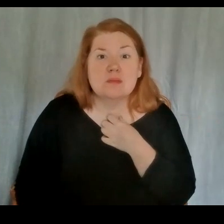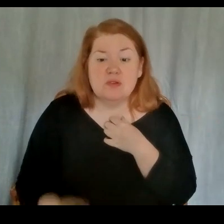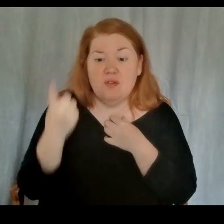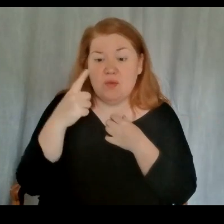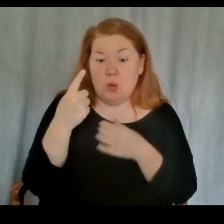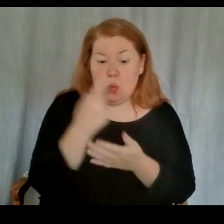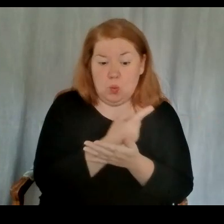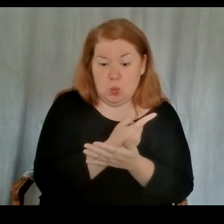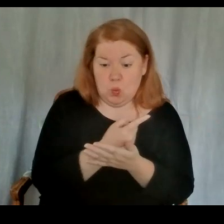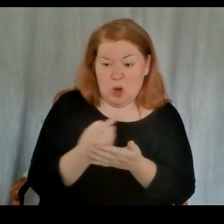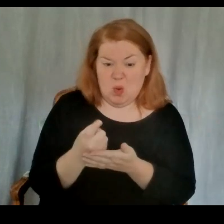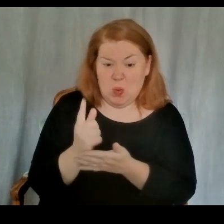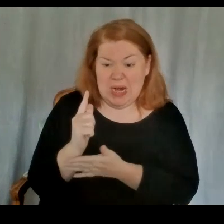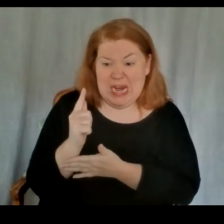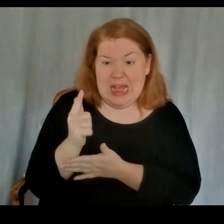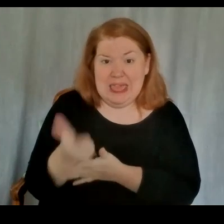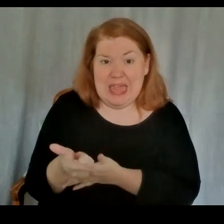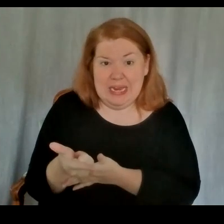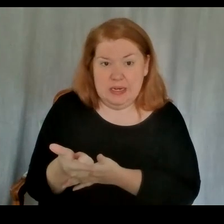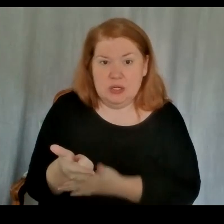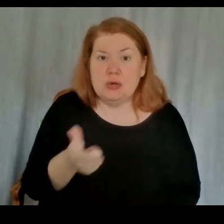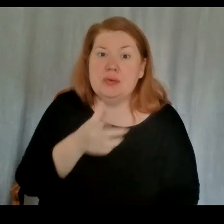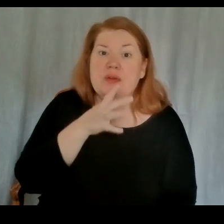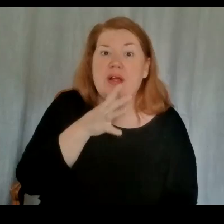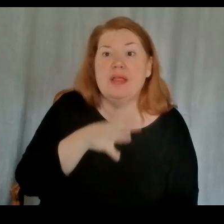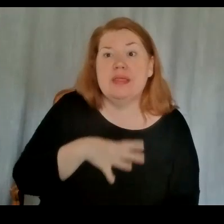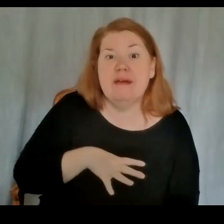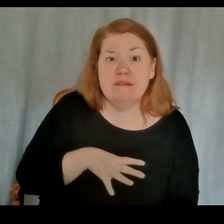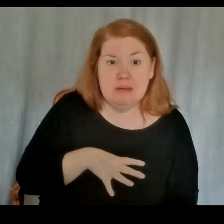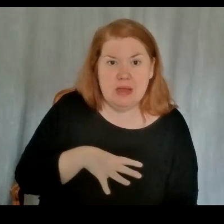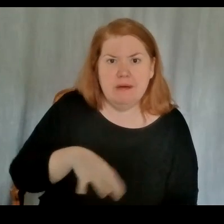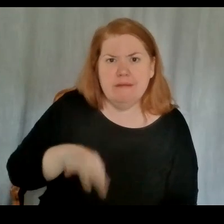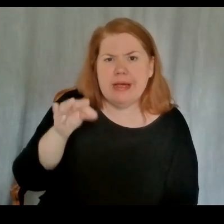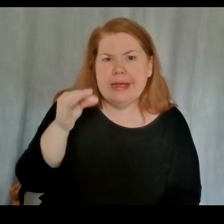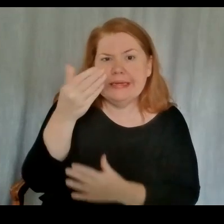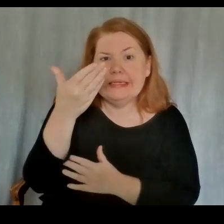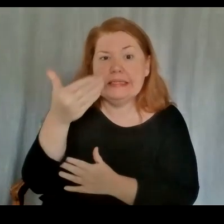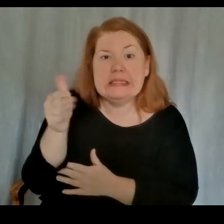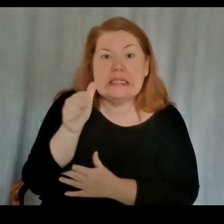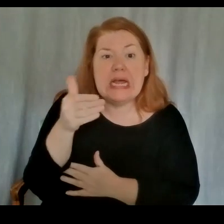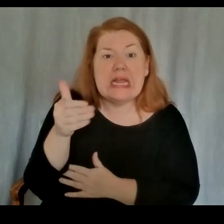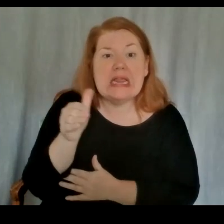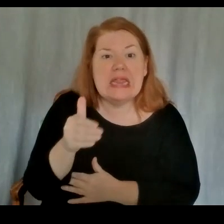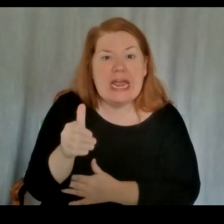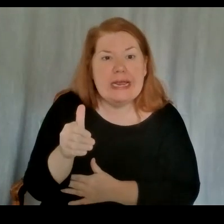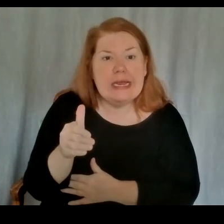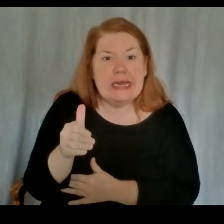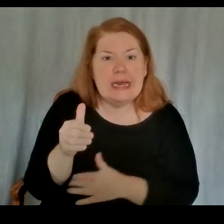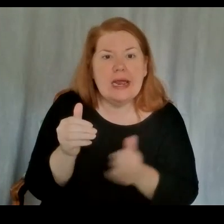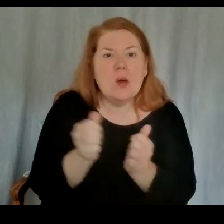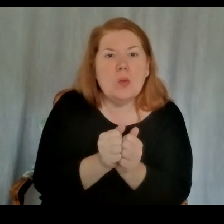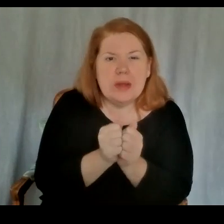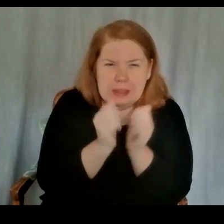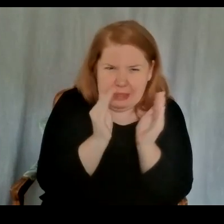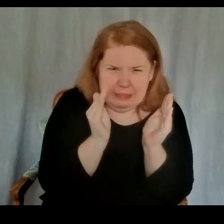female ladybug finds a leaf with many aphids on it in which to lay her eggs. So if you can see there,